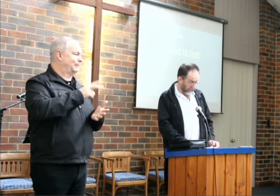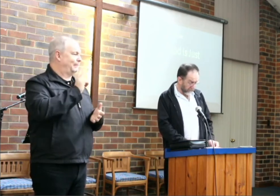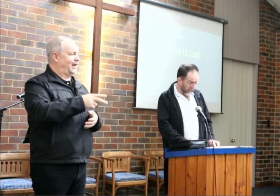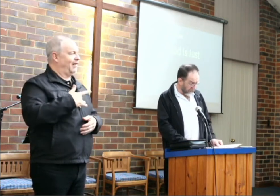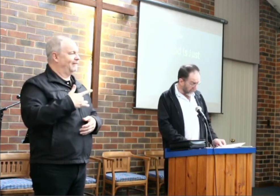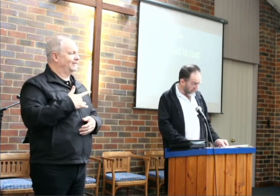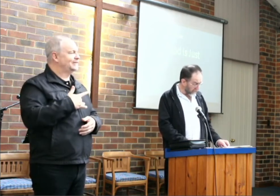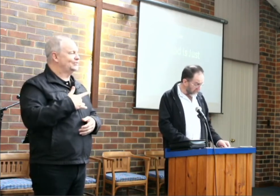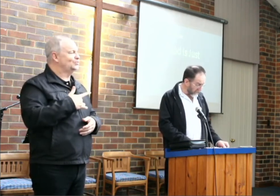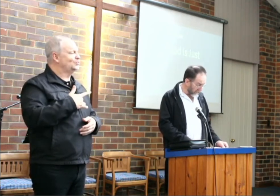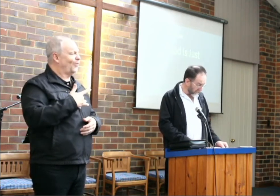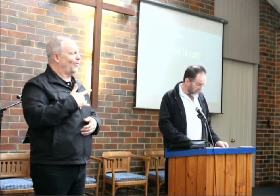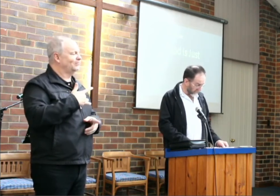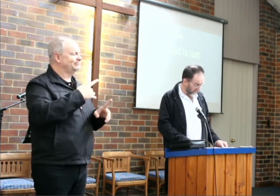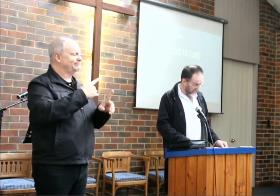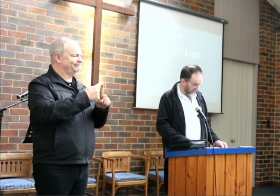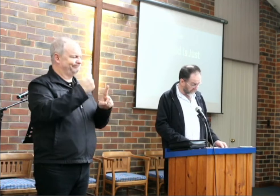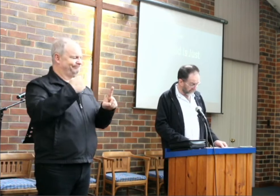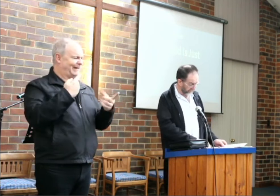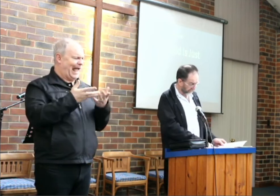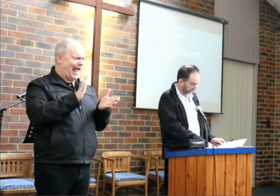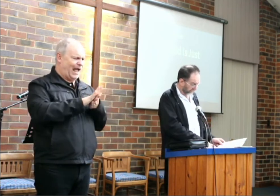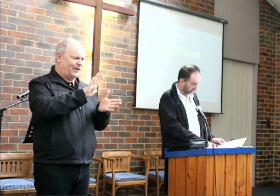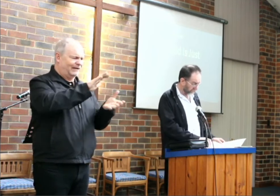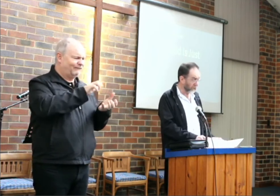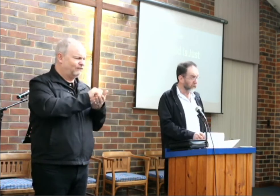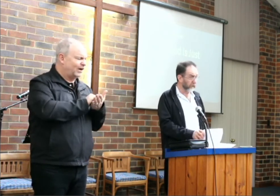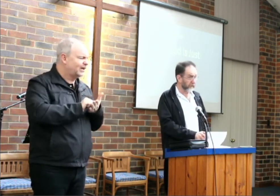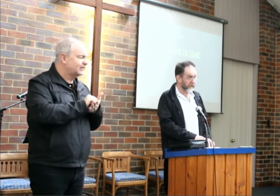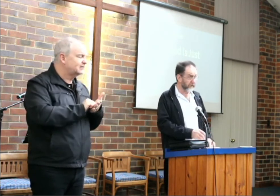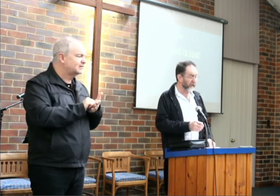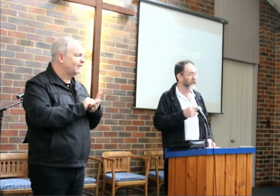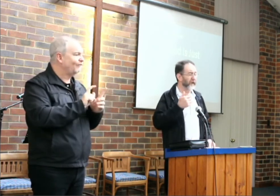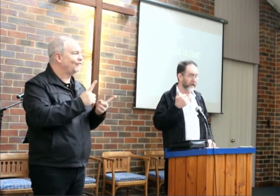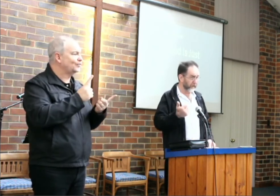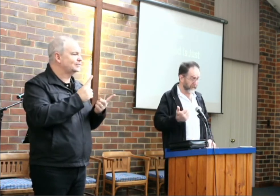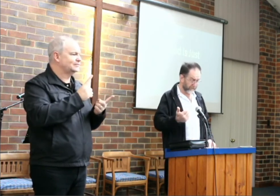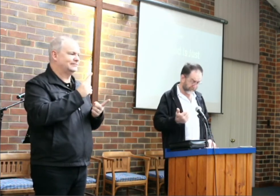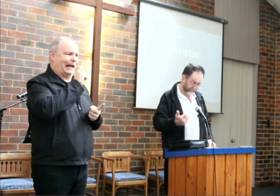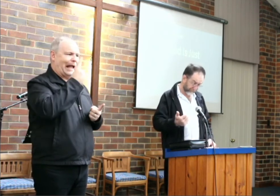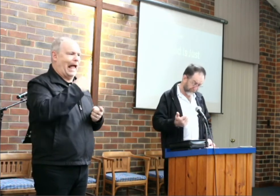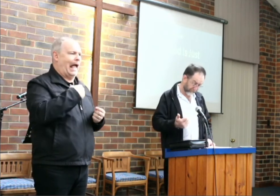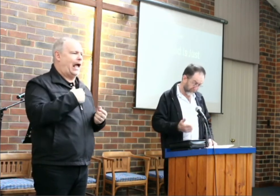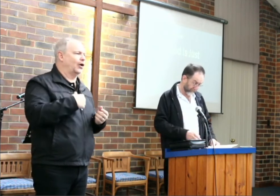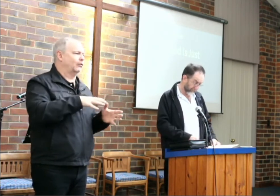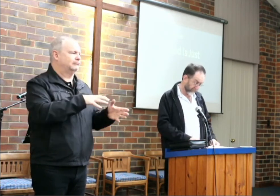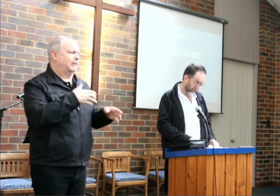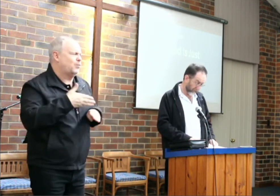So to recap, how do you get this forgiveness? Well, the first thing is you can't earn it.